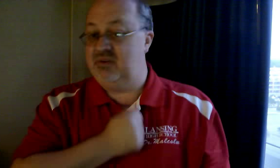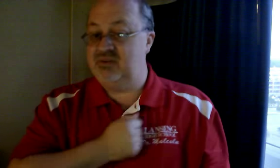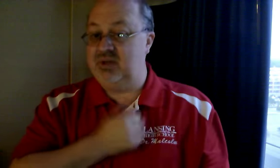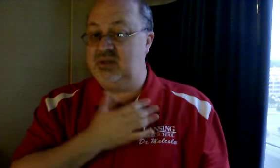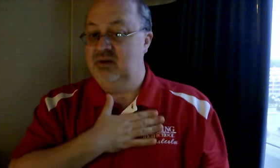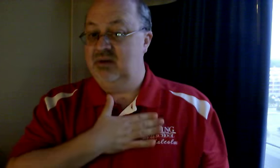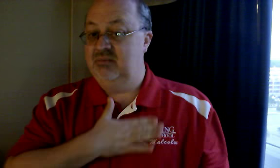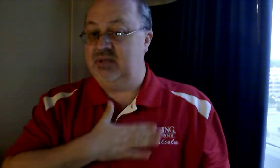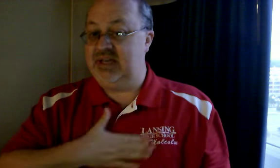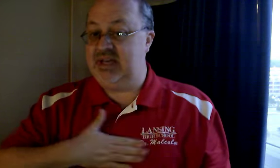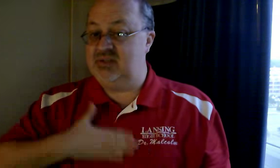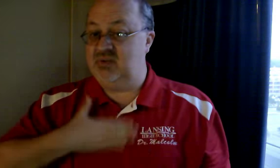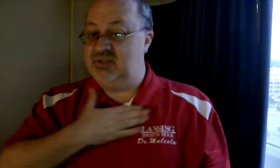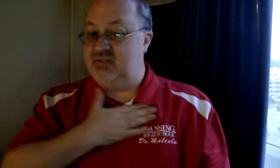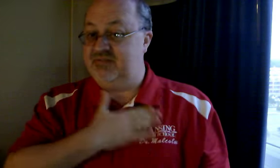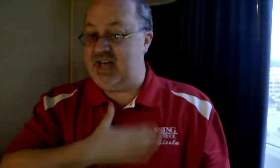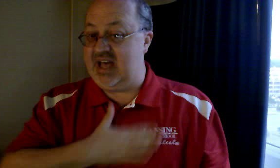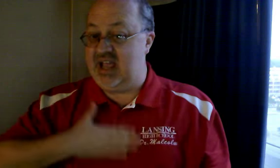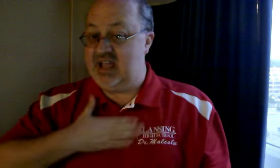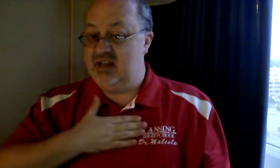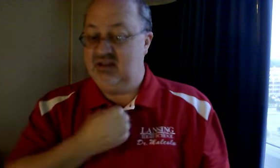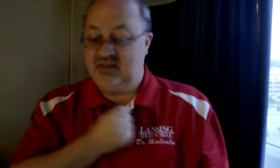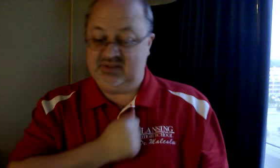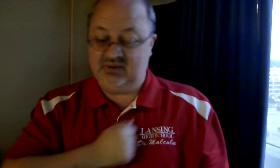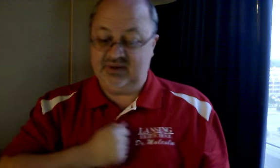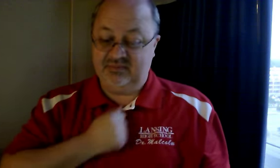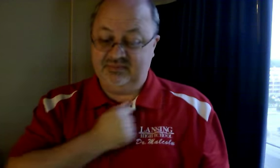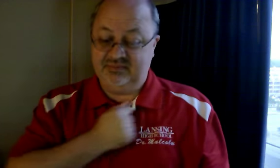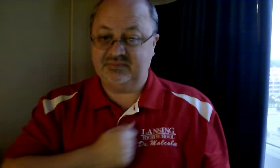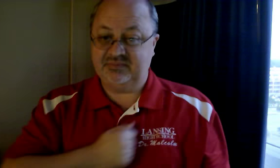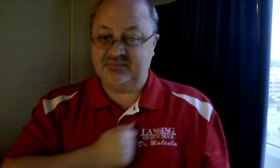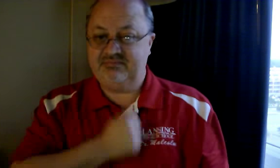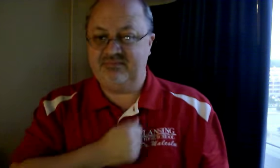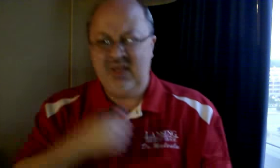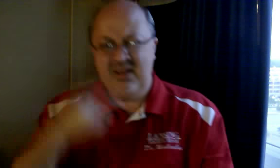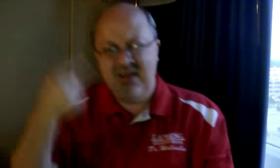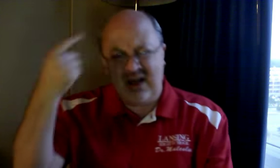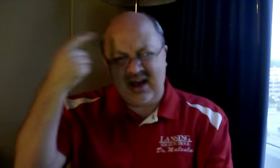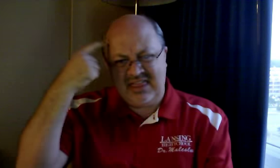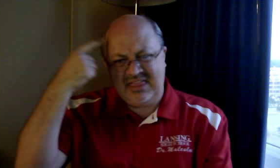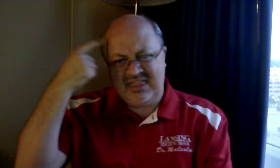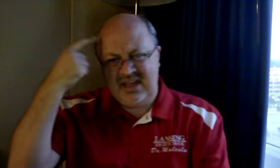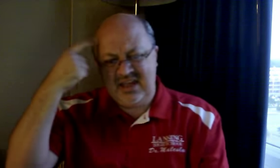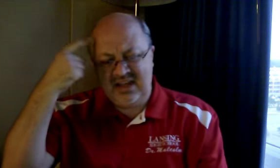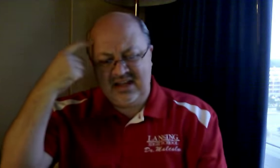with please, which is a flat hand. I'm sorry. I think,